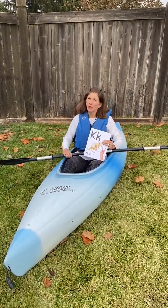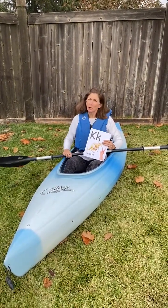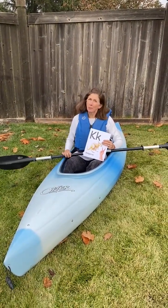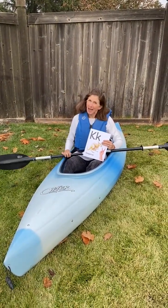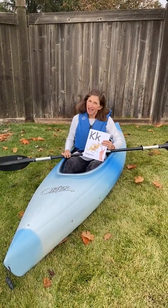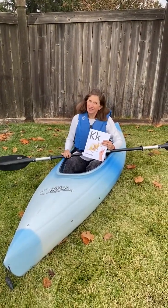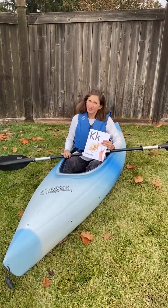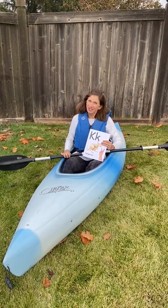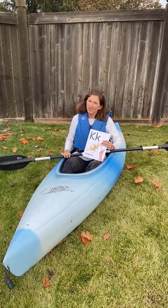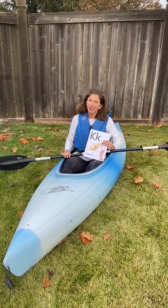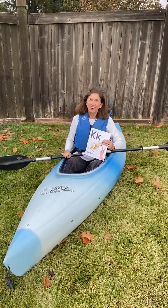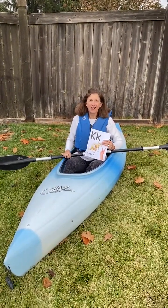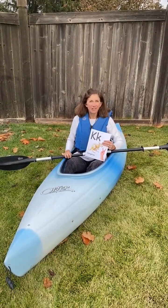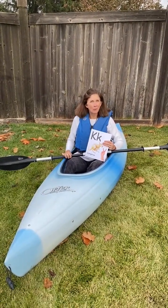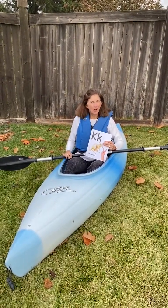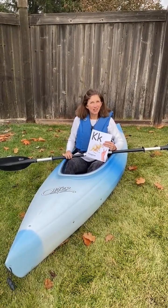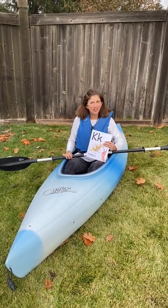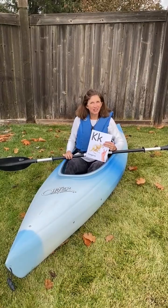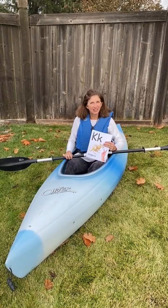your paddles on the water.